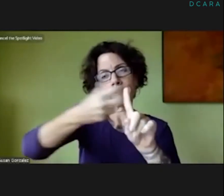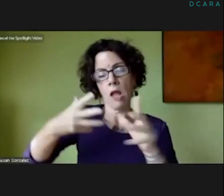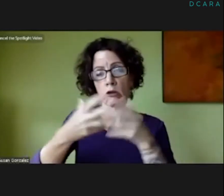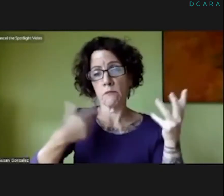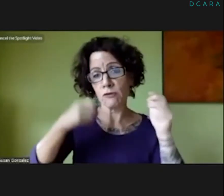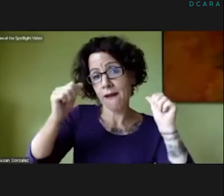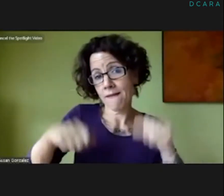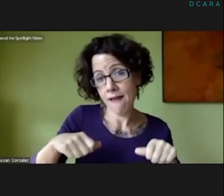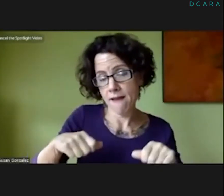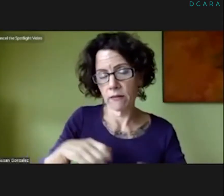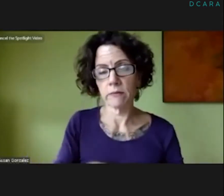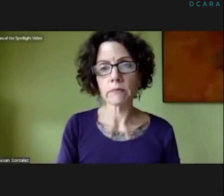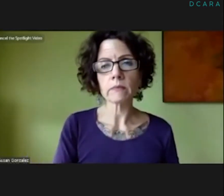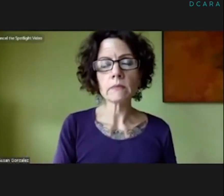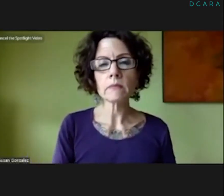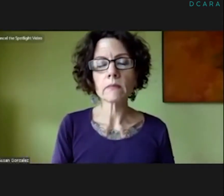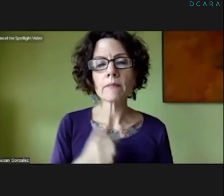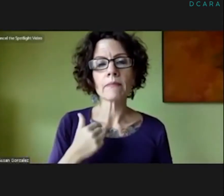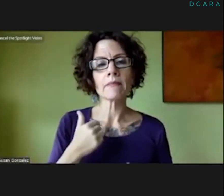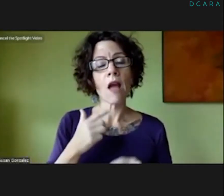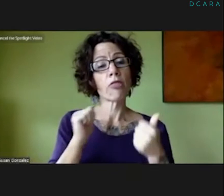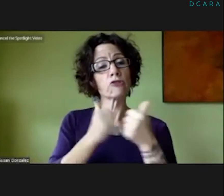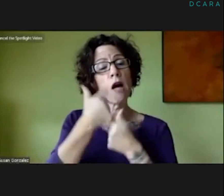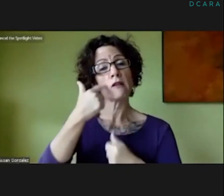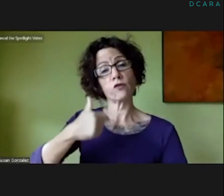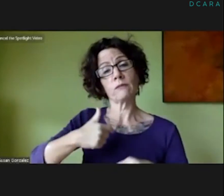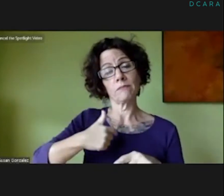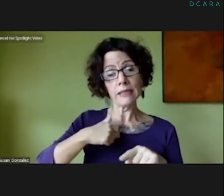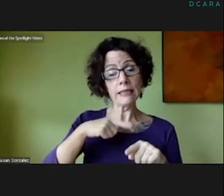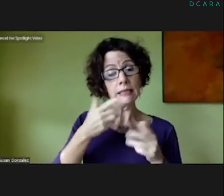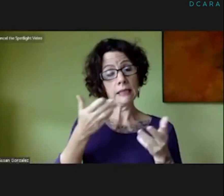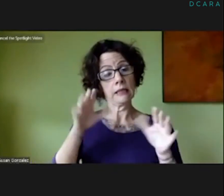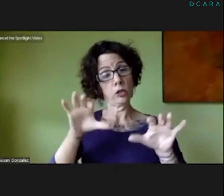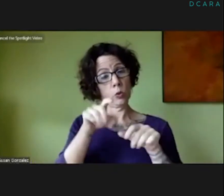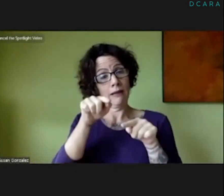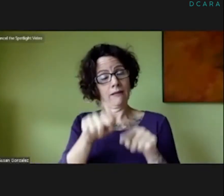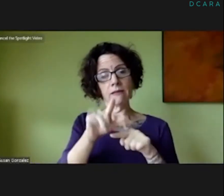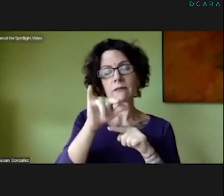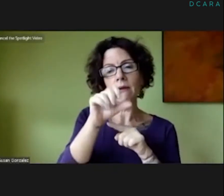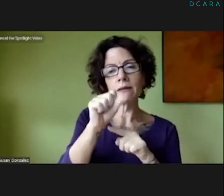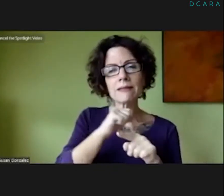The PowerPoint slides are brief, but I will expand on them in ASL.